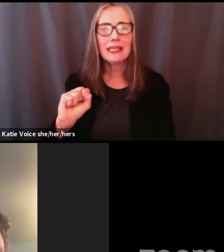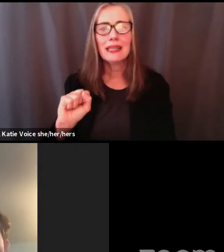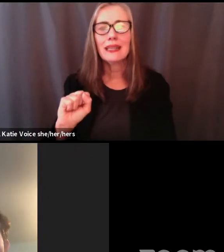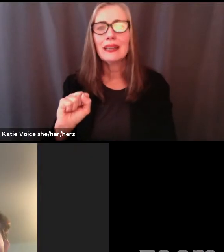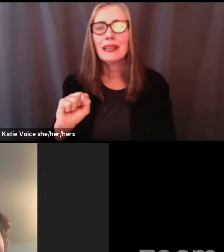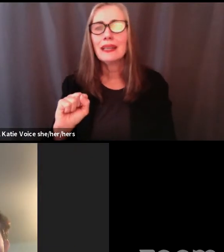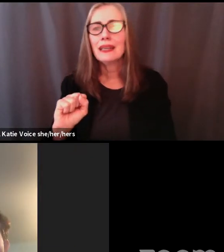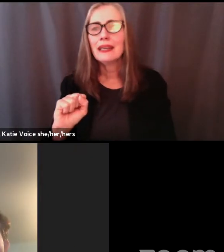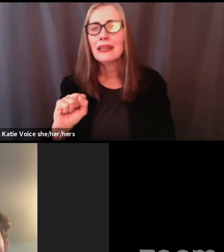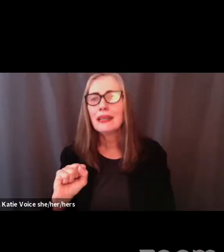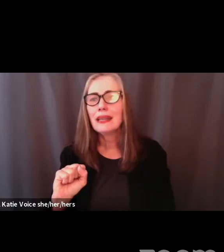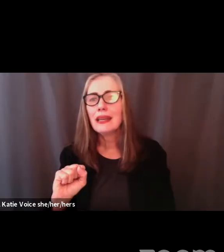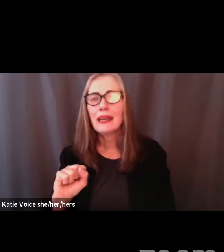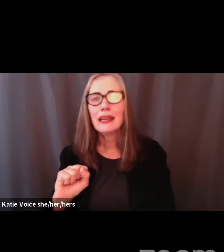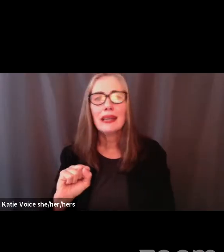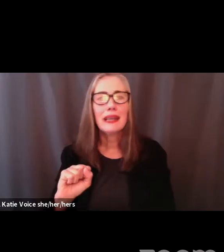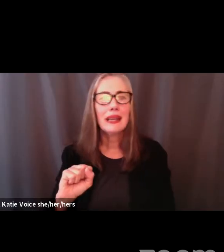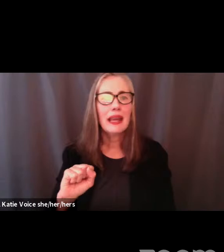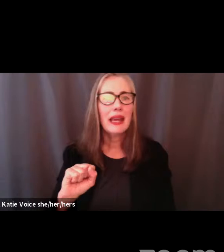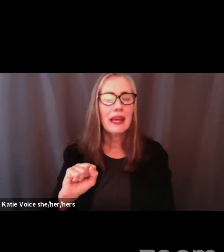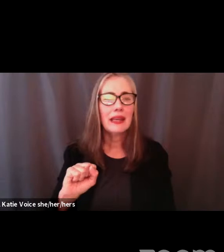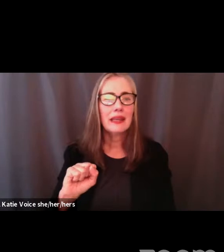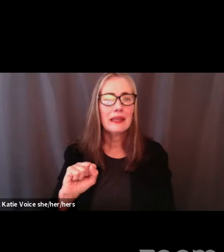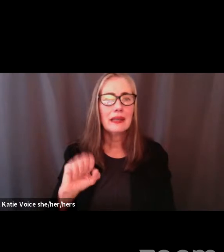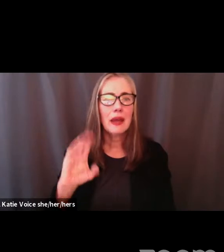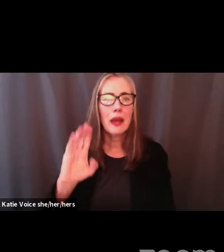okay, let's lower hands.